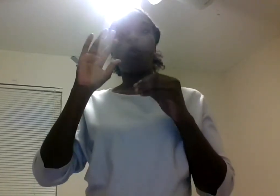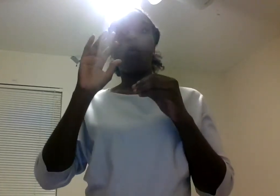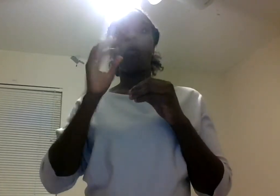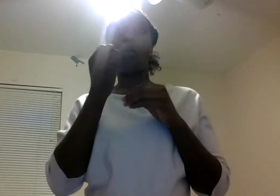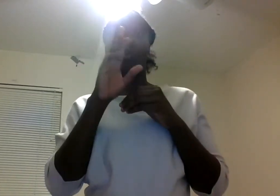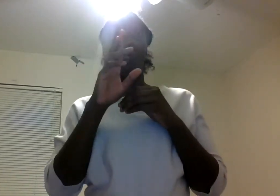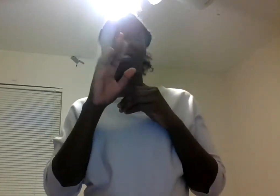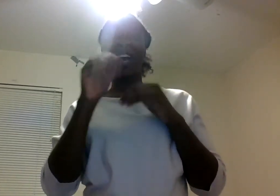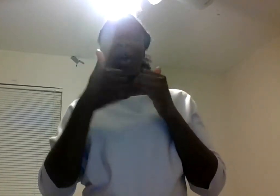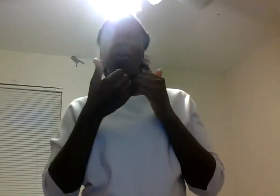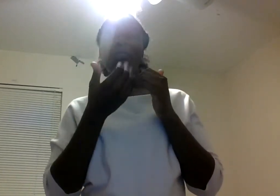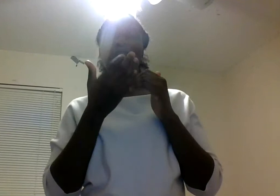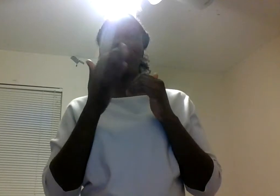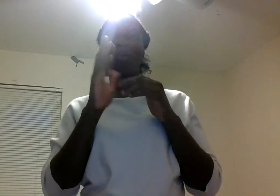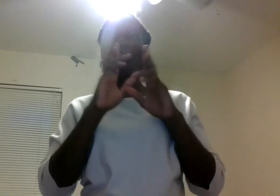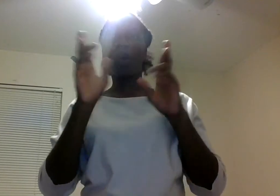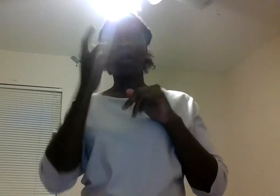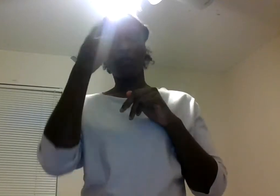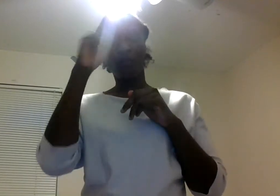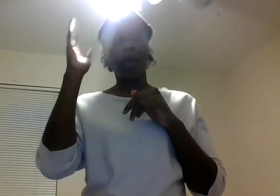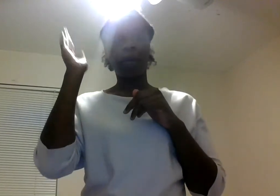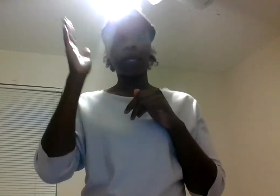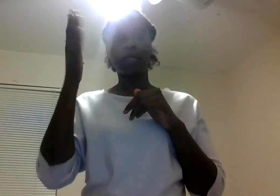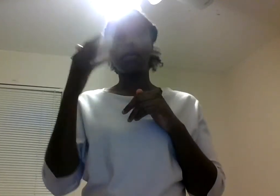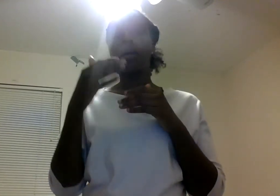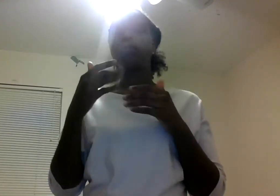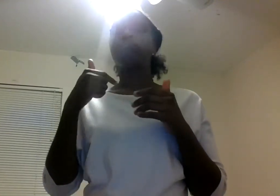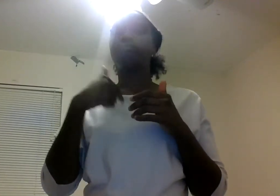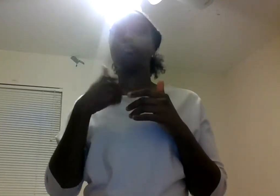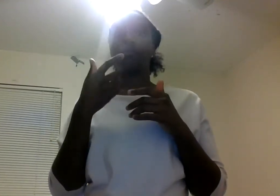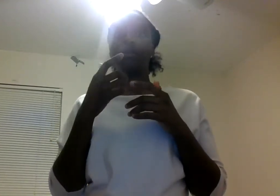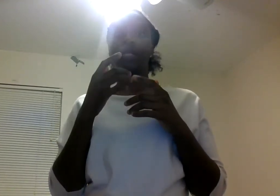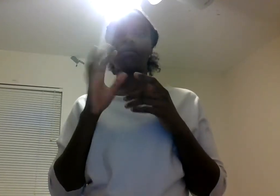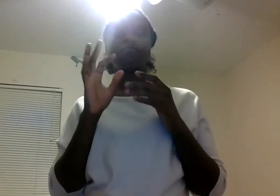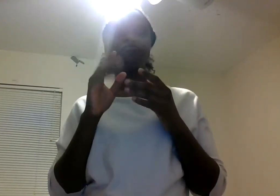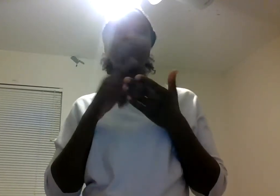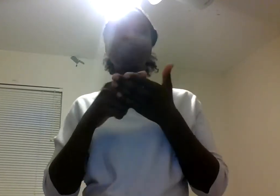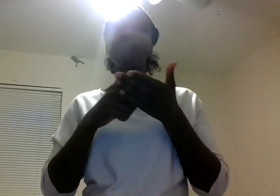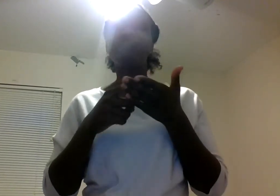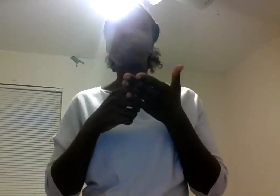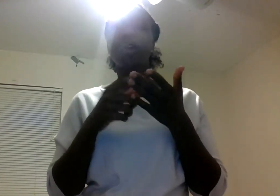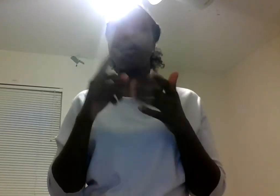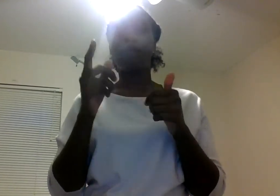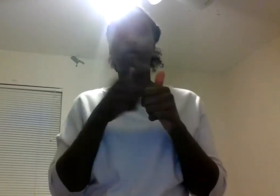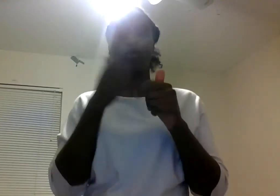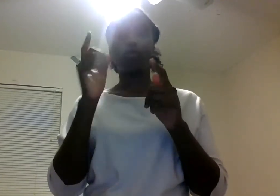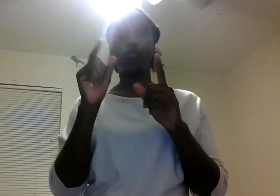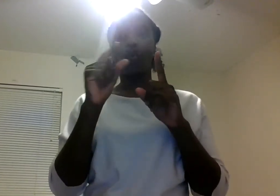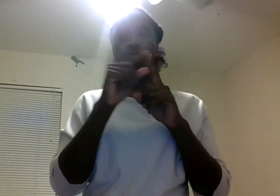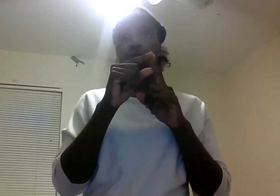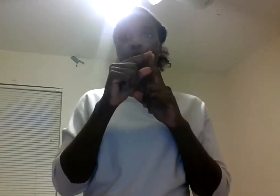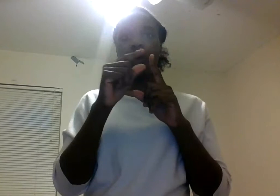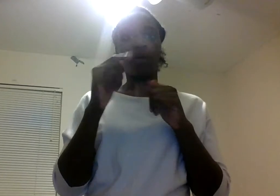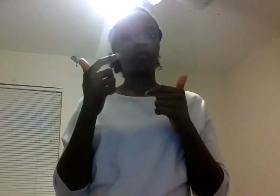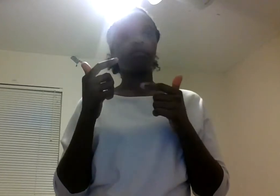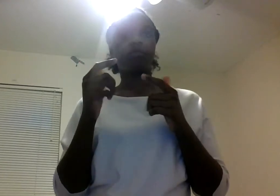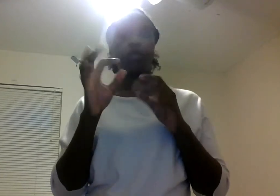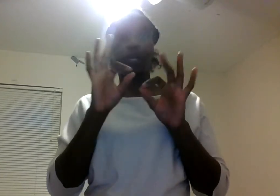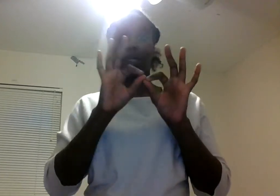first words, the first sentences of a presentation. What most people do is they think of a presentation, so automatically you think about a